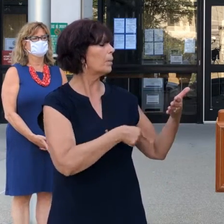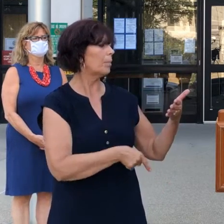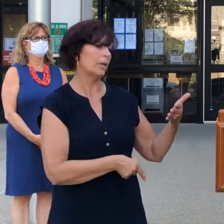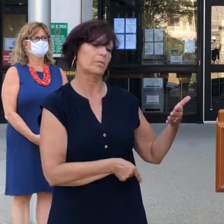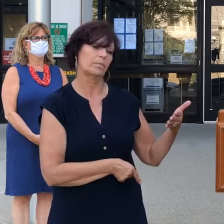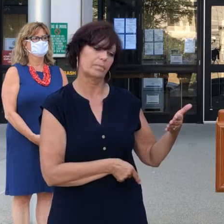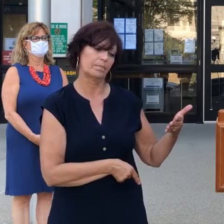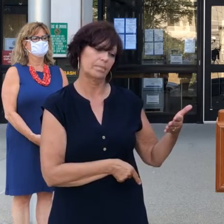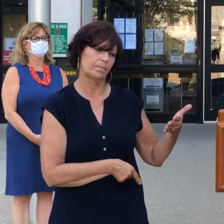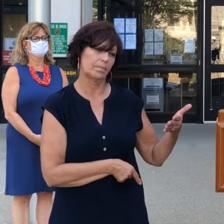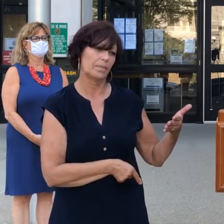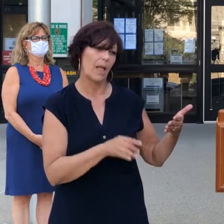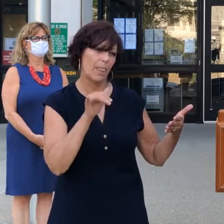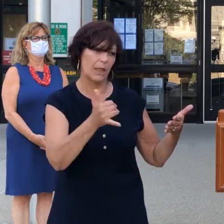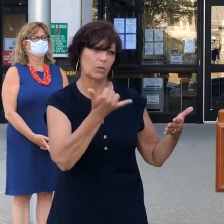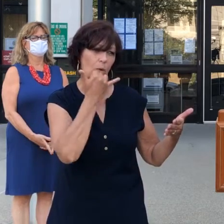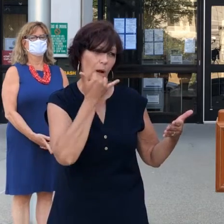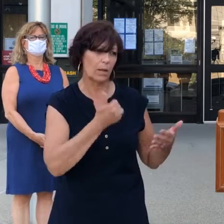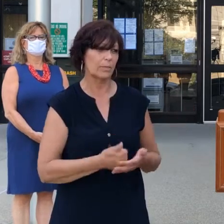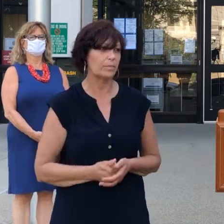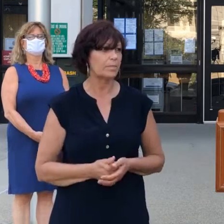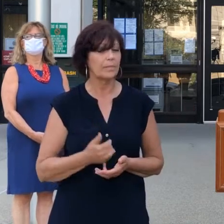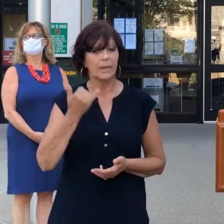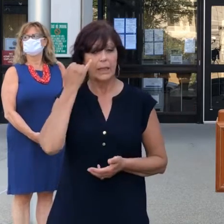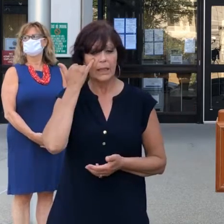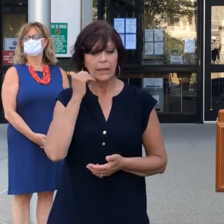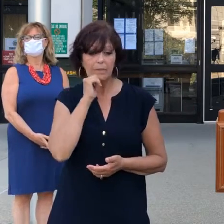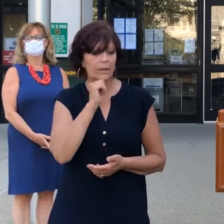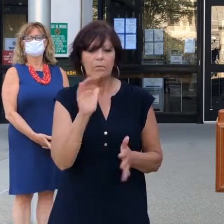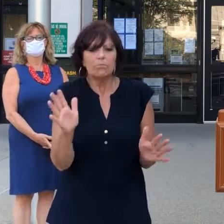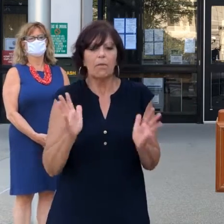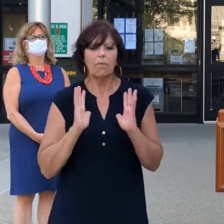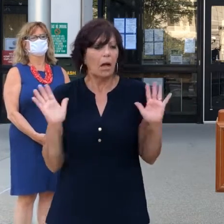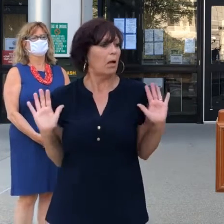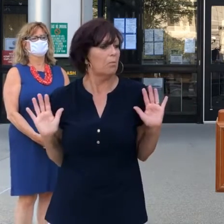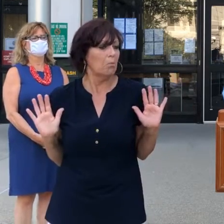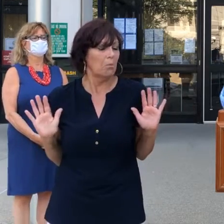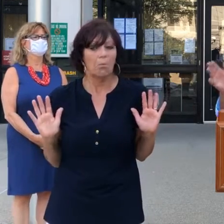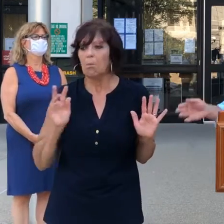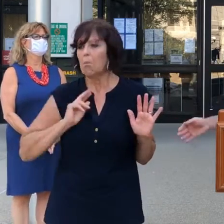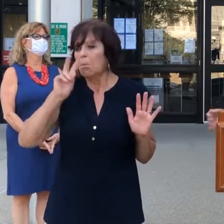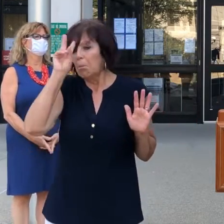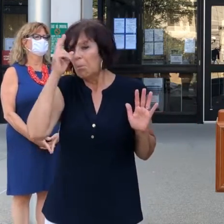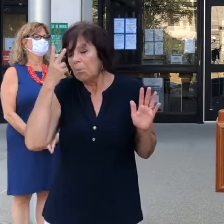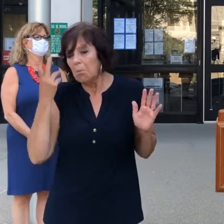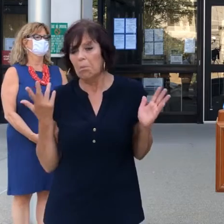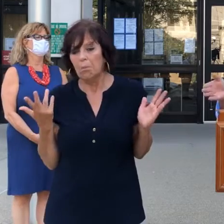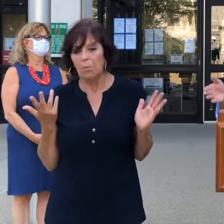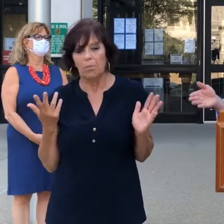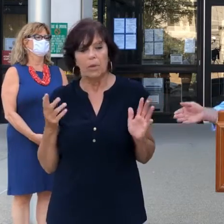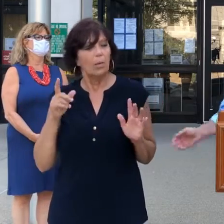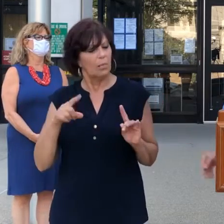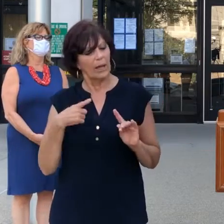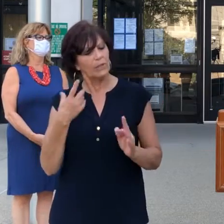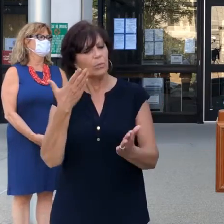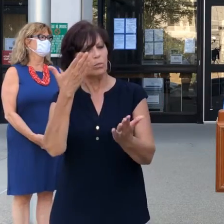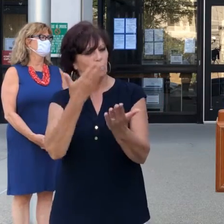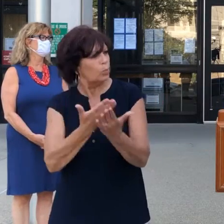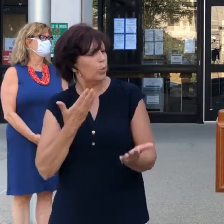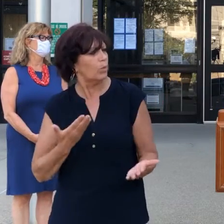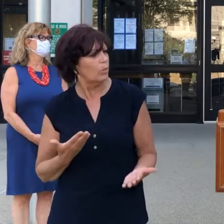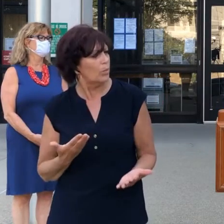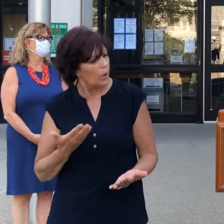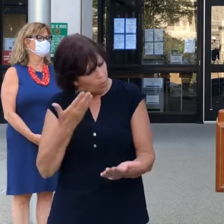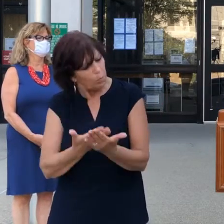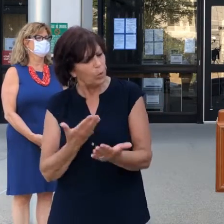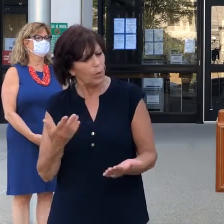PPP program, that's wrong. If they didn't, okay, then I guess they still would have qualified. They just had to show that the people that were